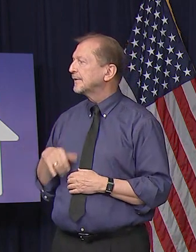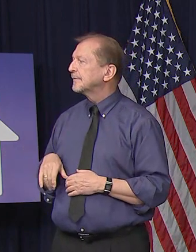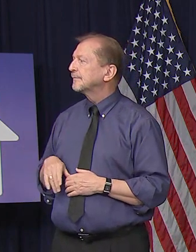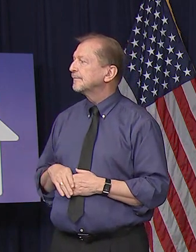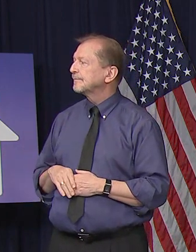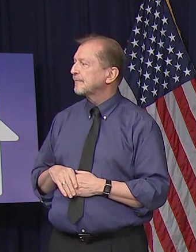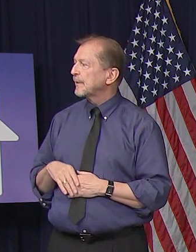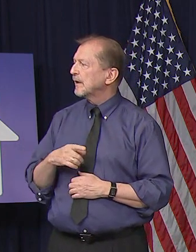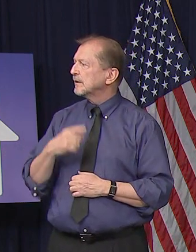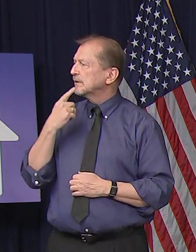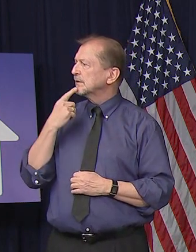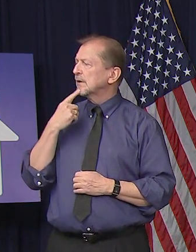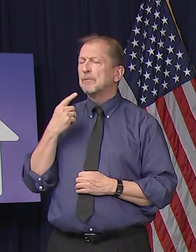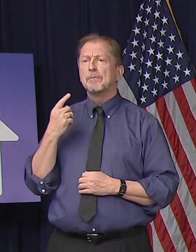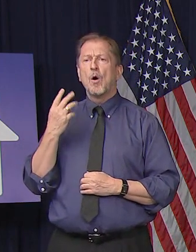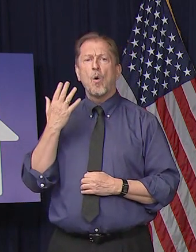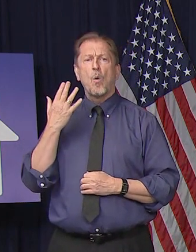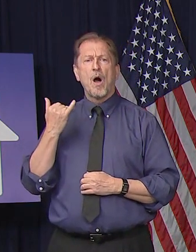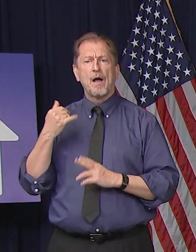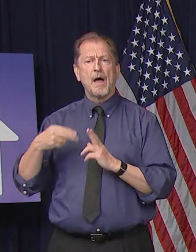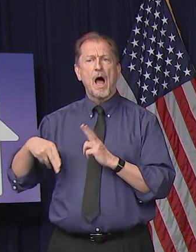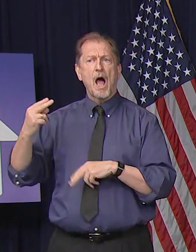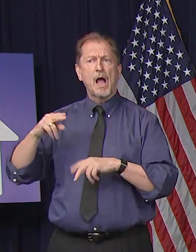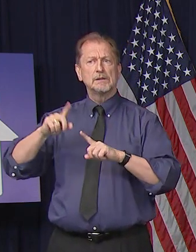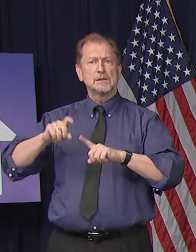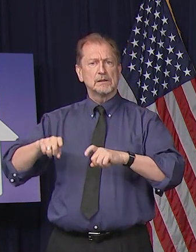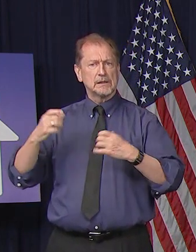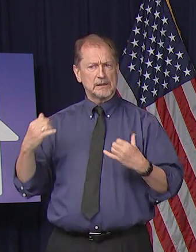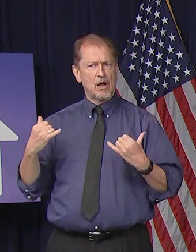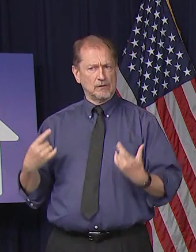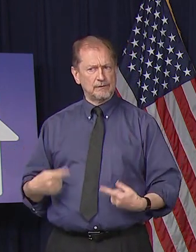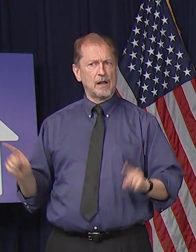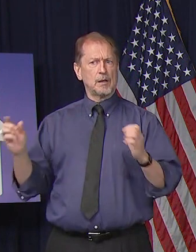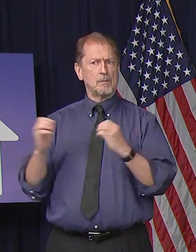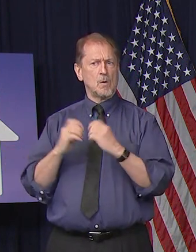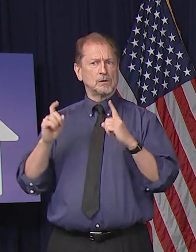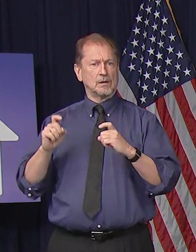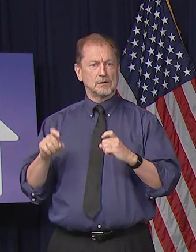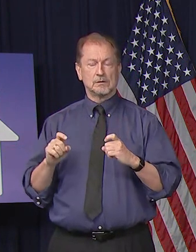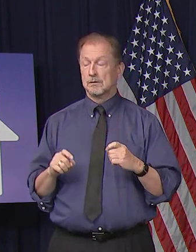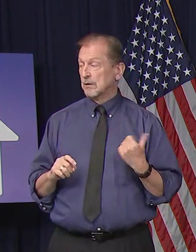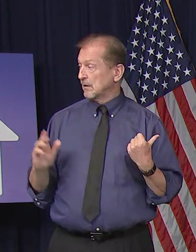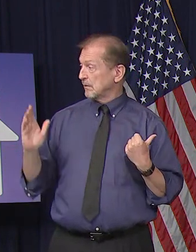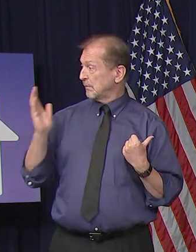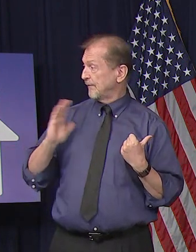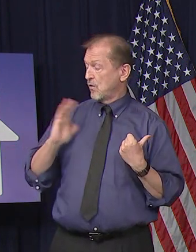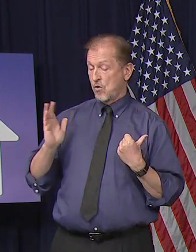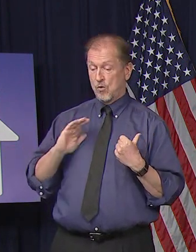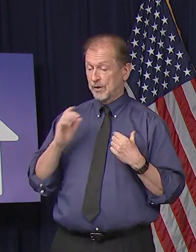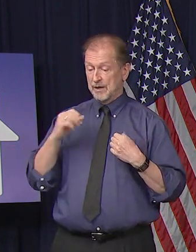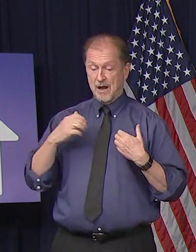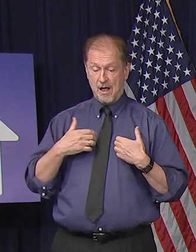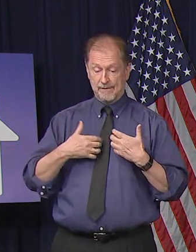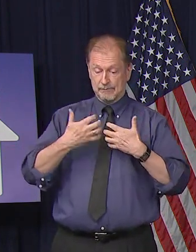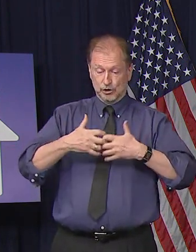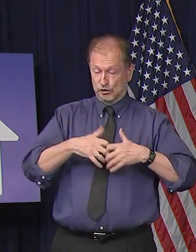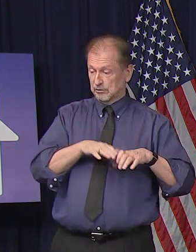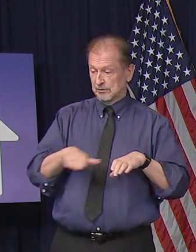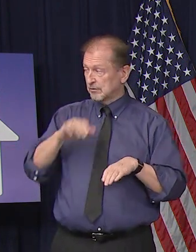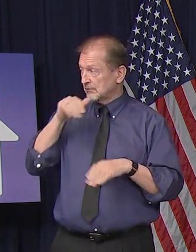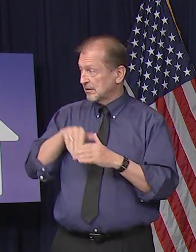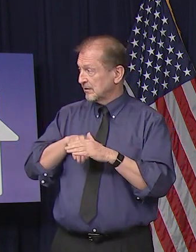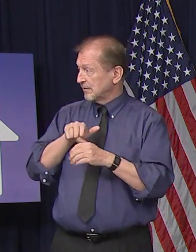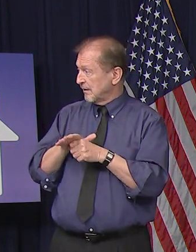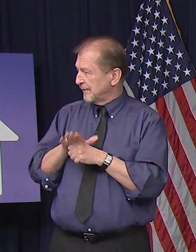question was why is that the highest number of testing? Because we tested more people. I thought, did I